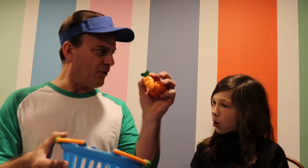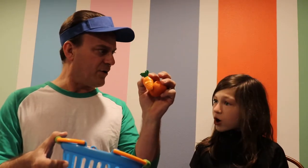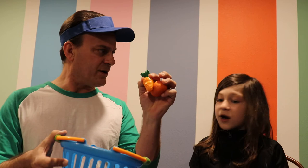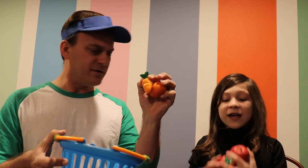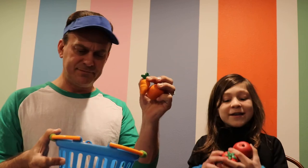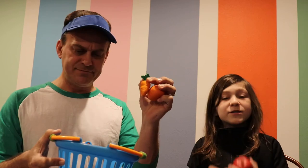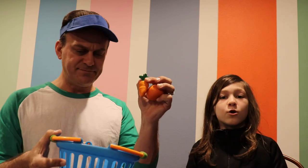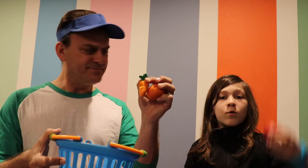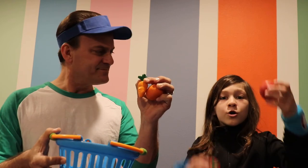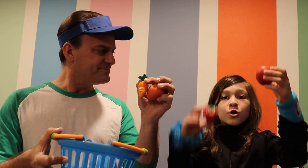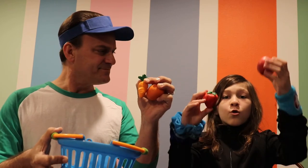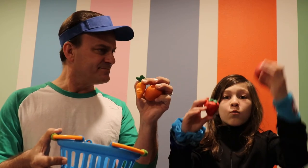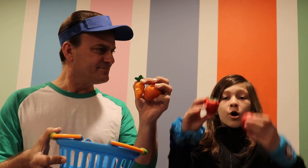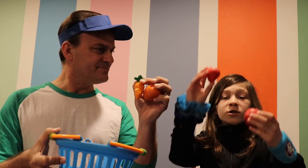3, 4. So